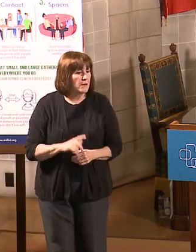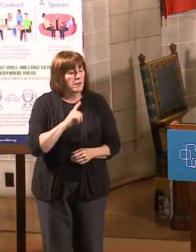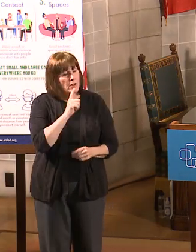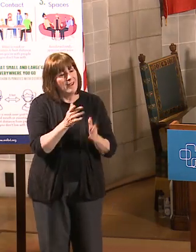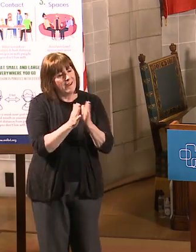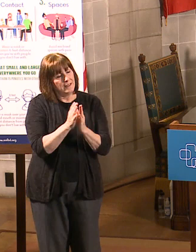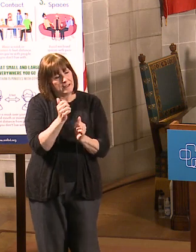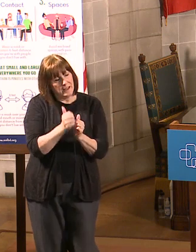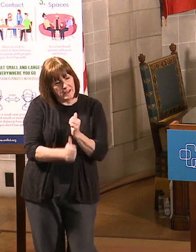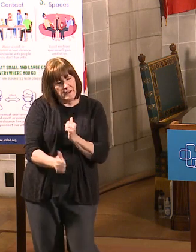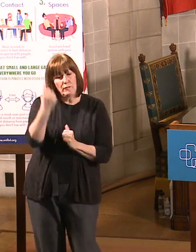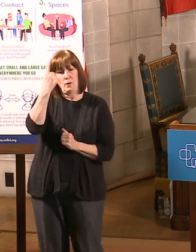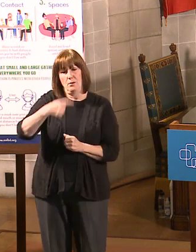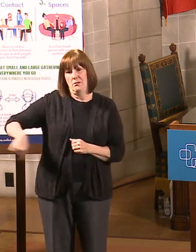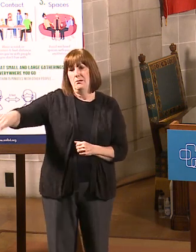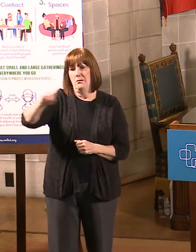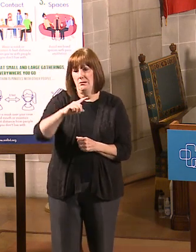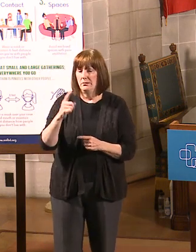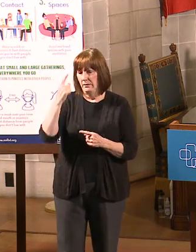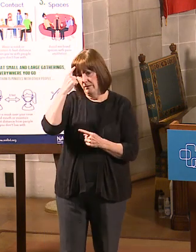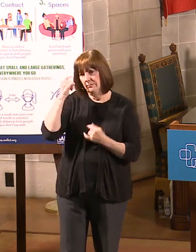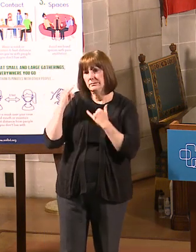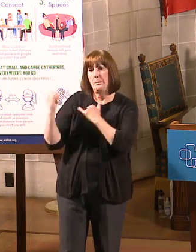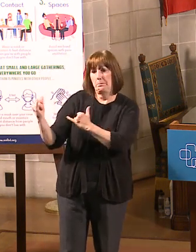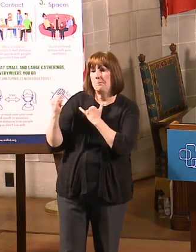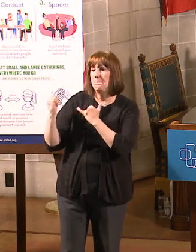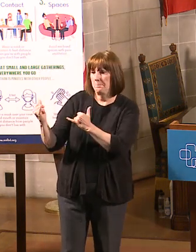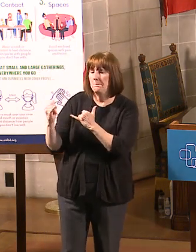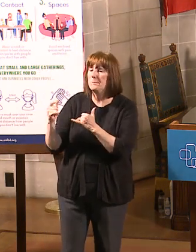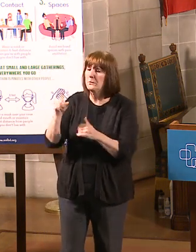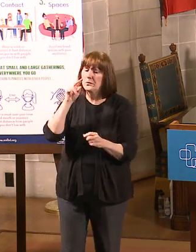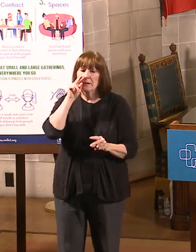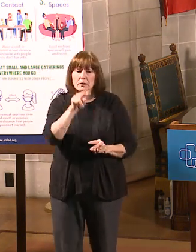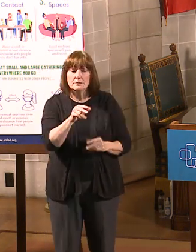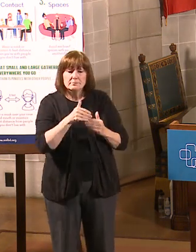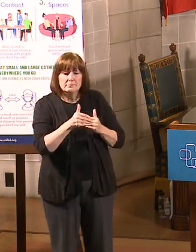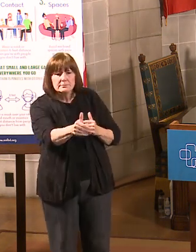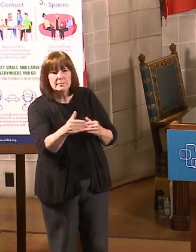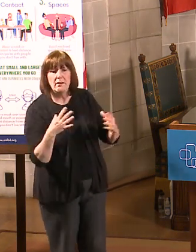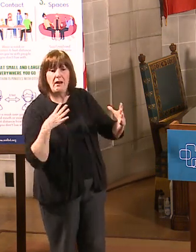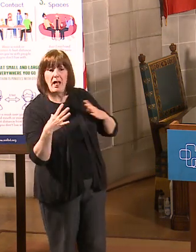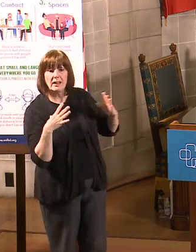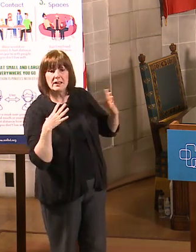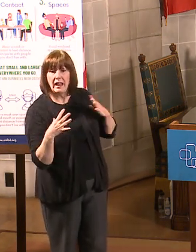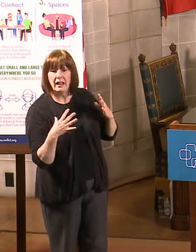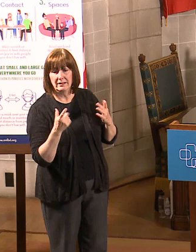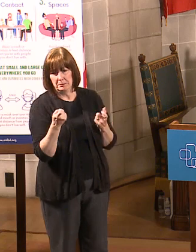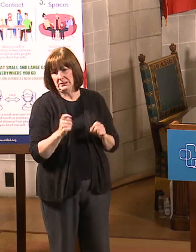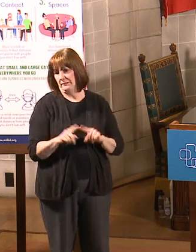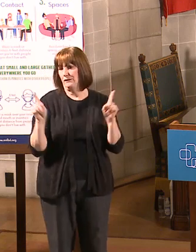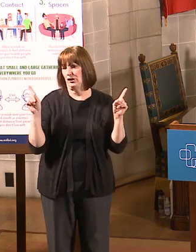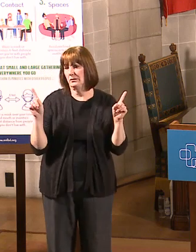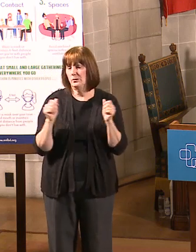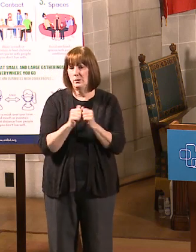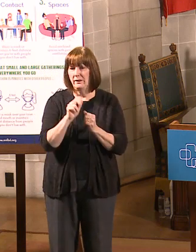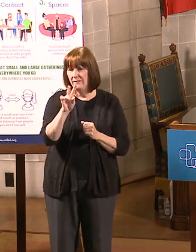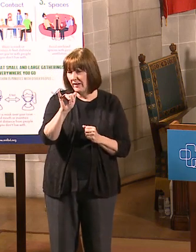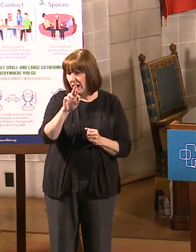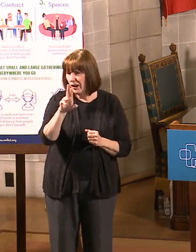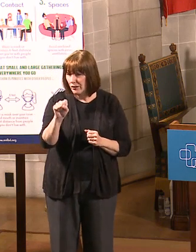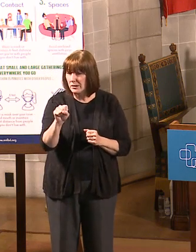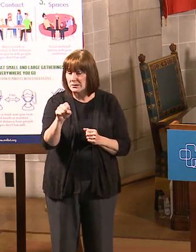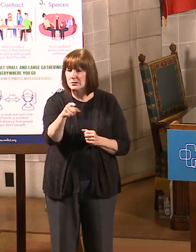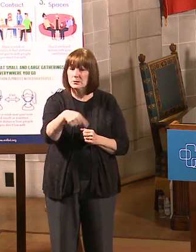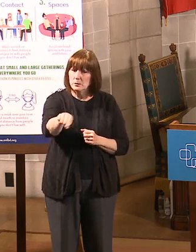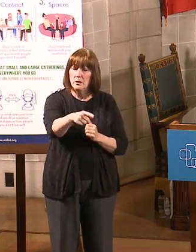asking all Nebraska families to consider the same, that as you look at the holidays, it's going to have to be different this year with the virus. So please help us slow the